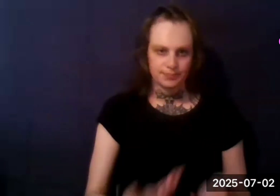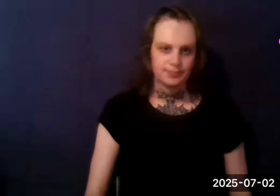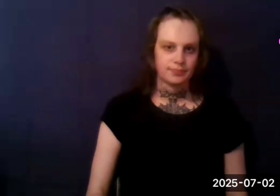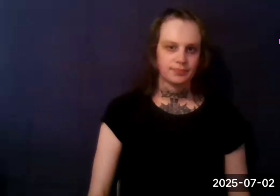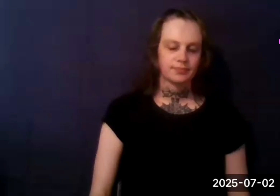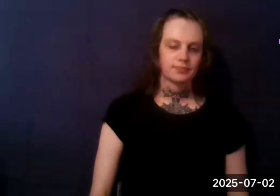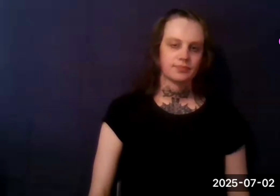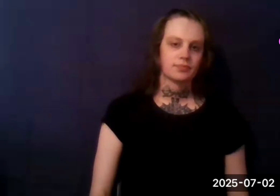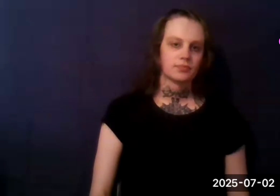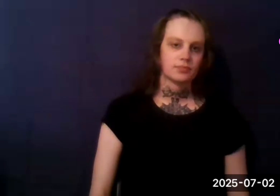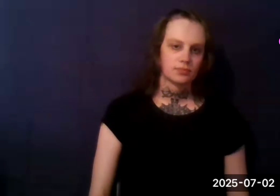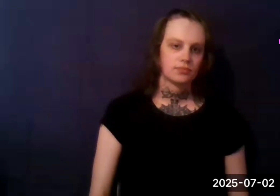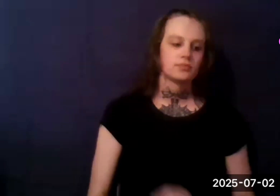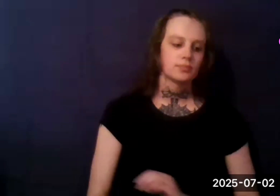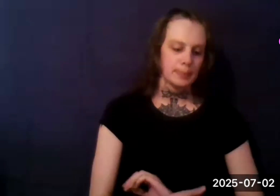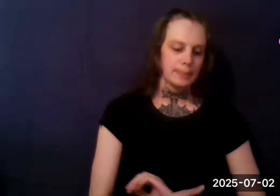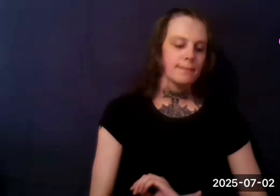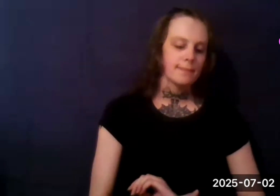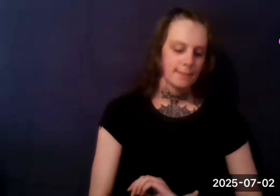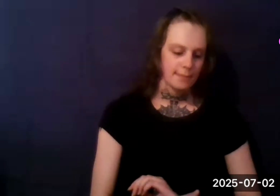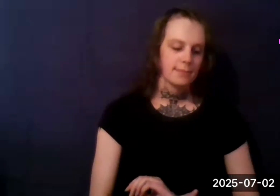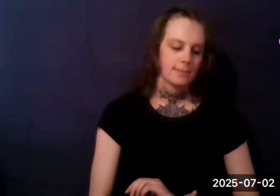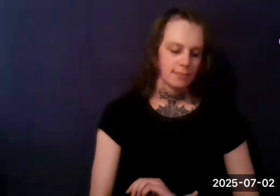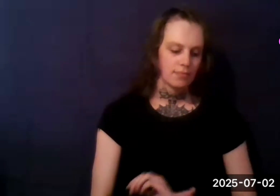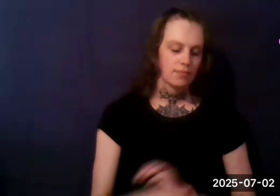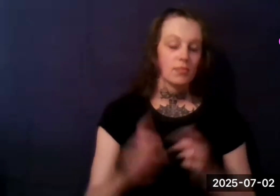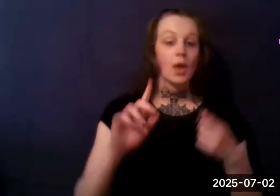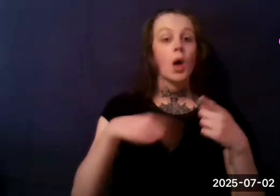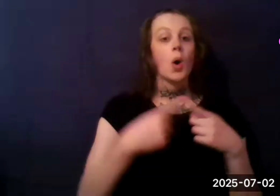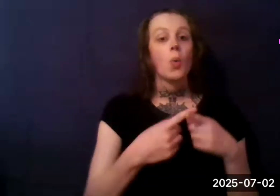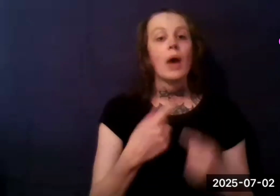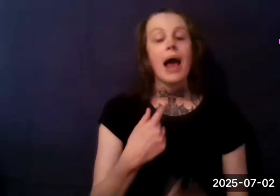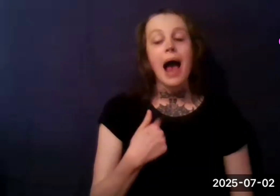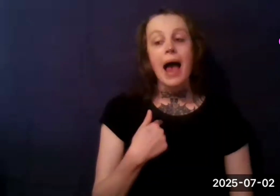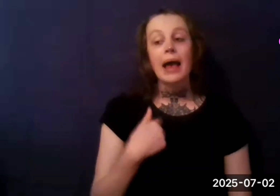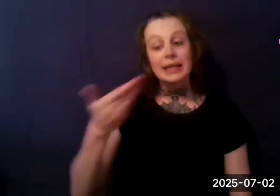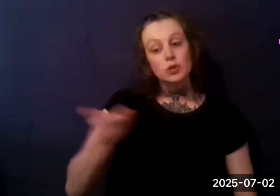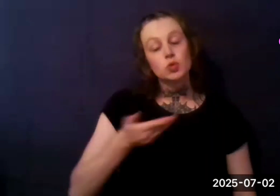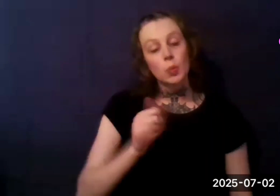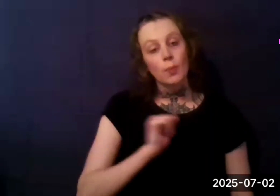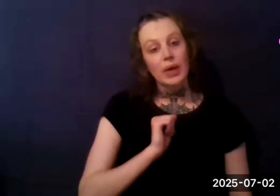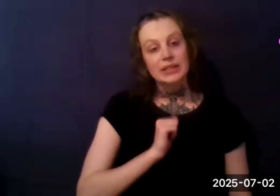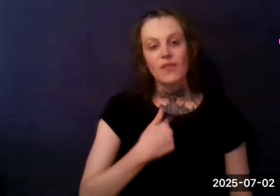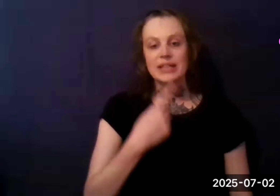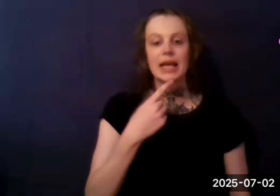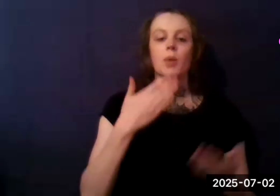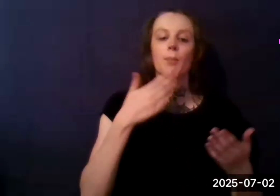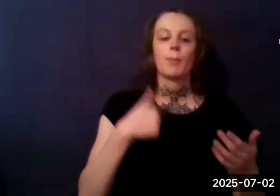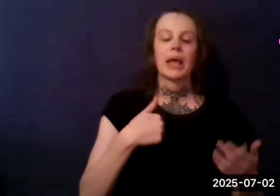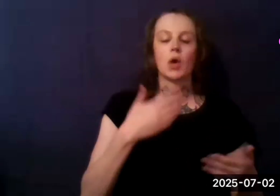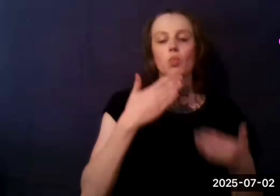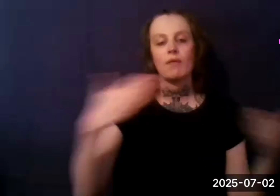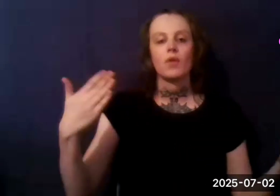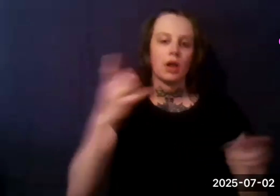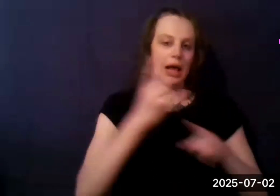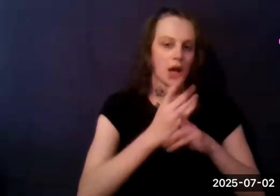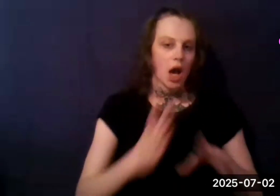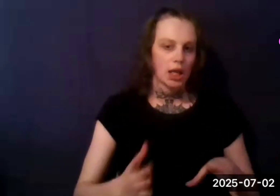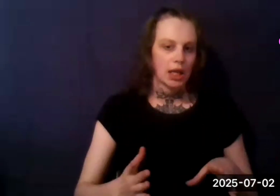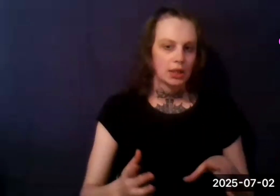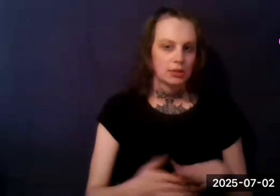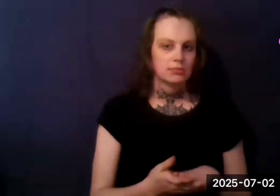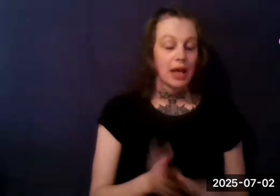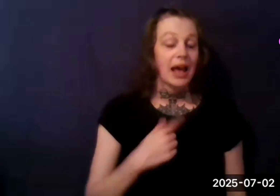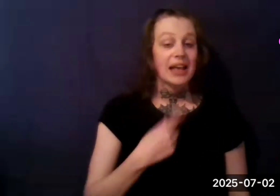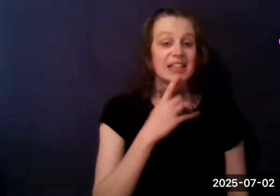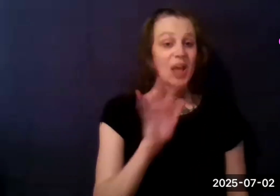that I say when I introduce myself, I say I'm grateful to be an alcoholic, is because I know that a lot of the problems